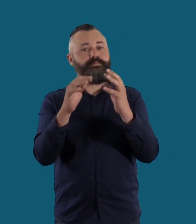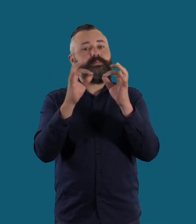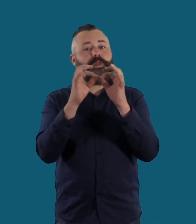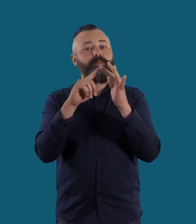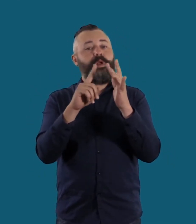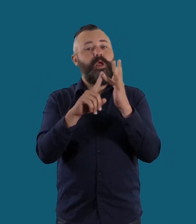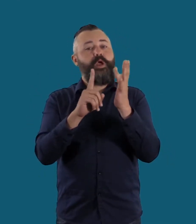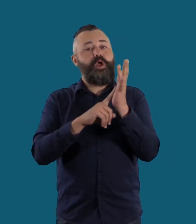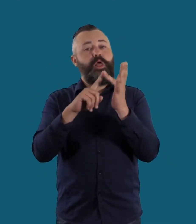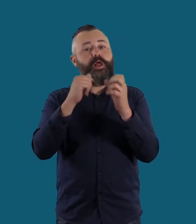3. Biological.